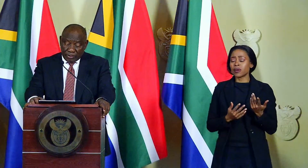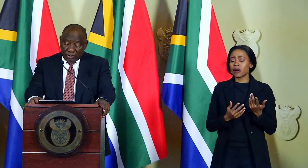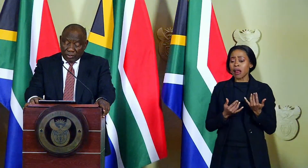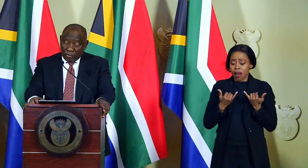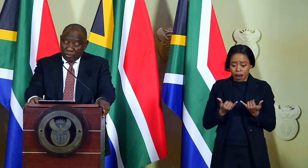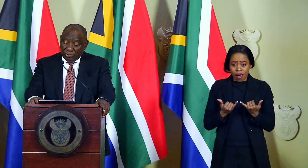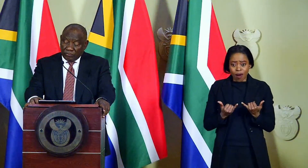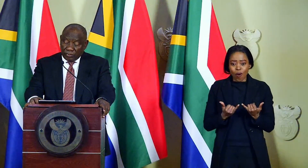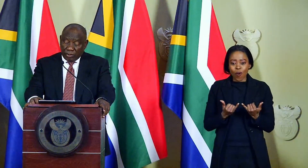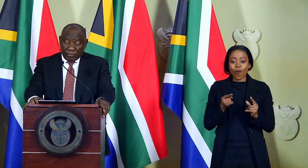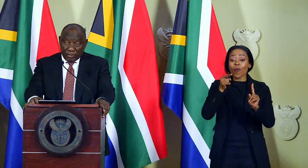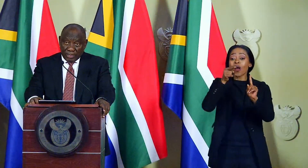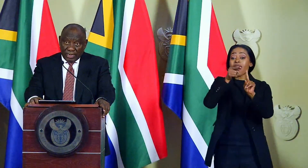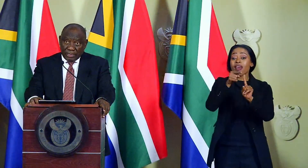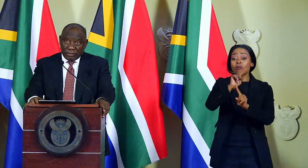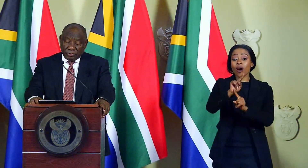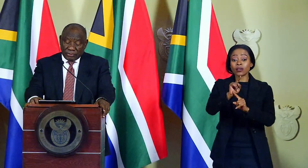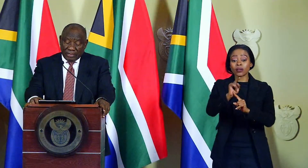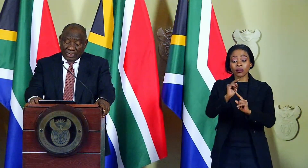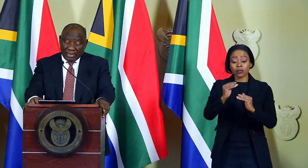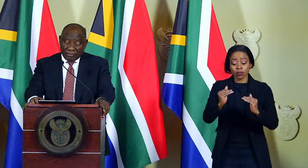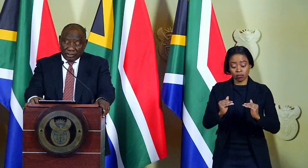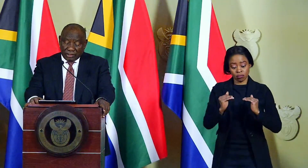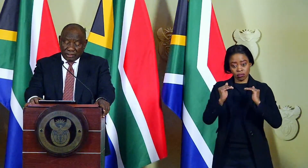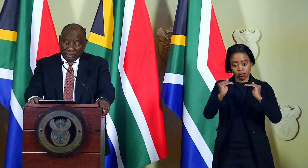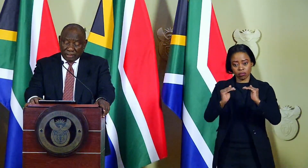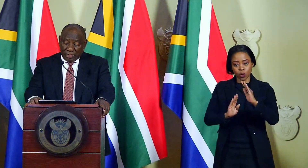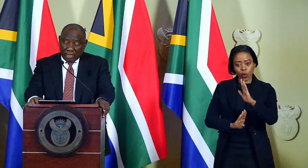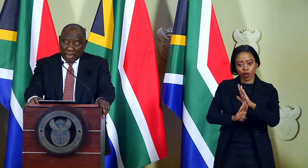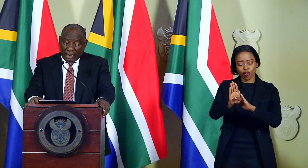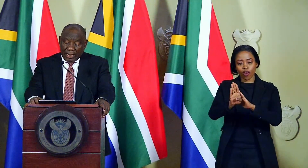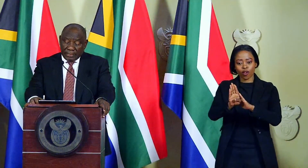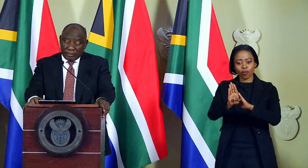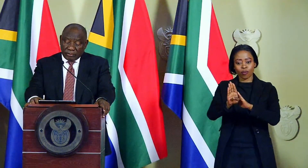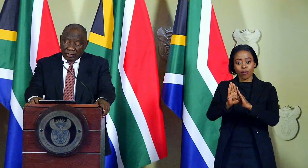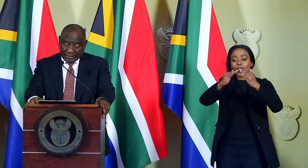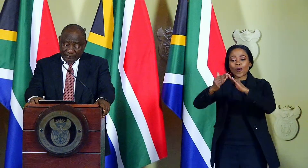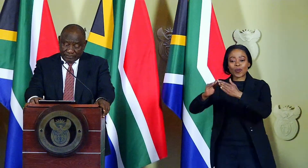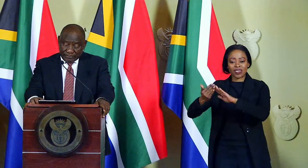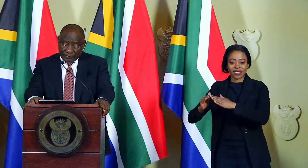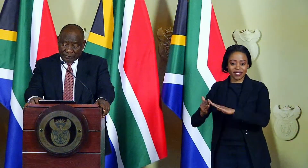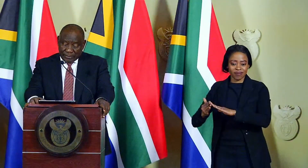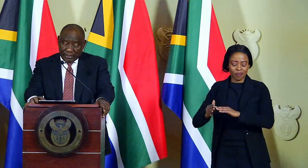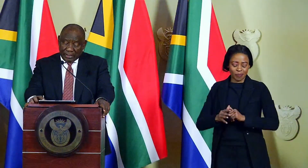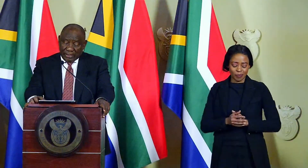people who communicate through sign language and